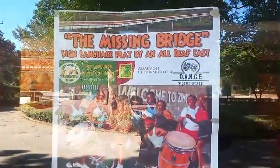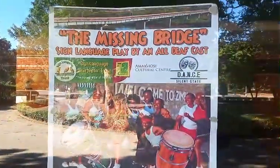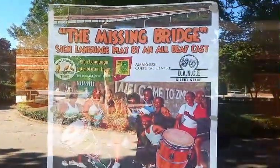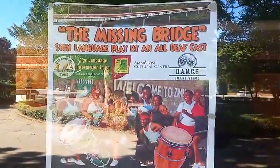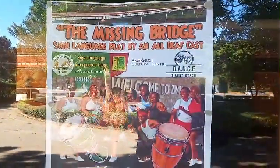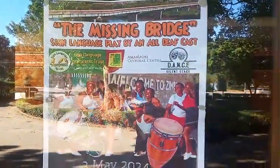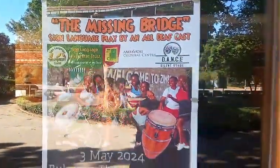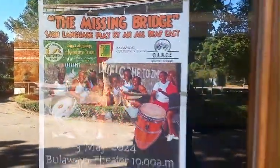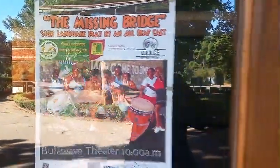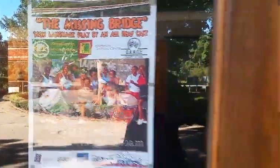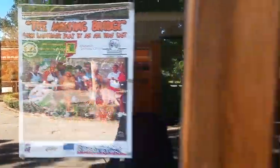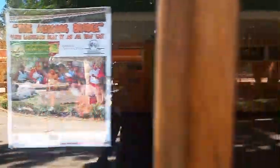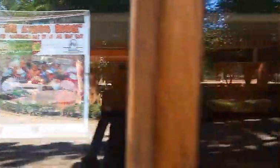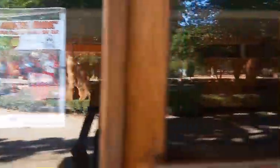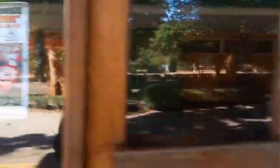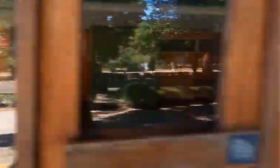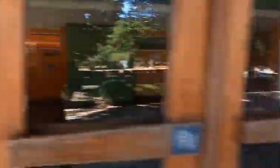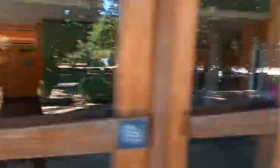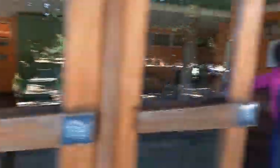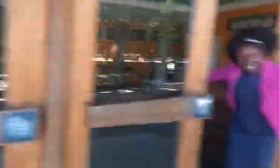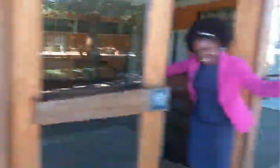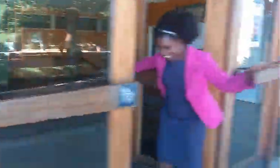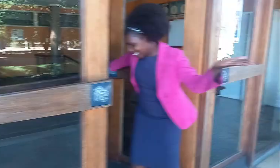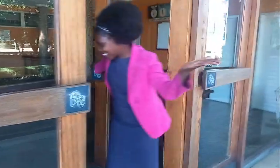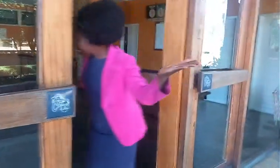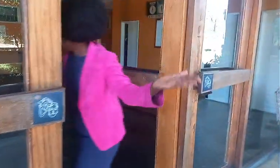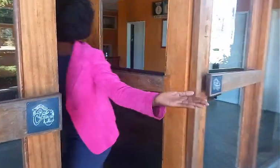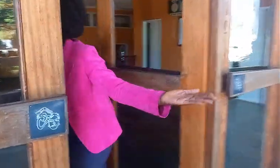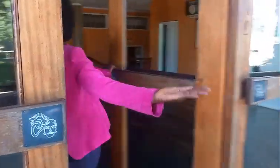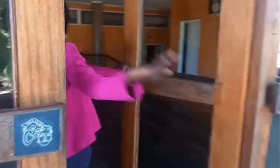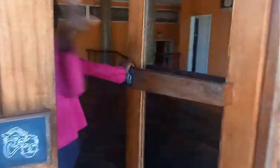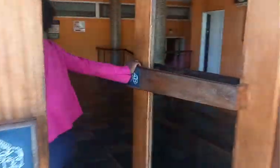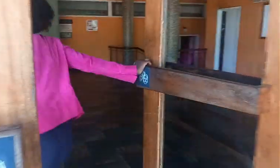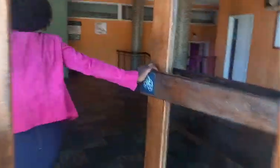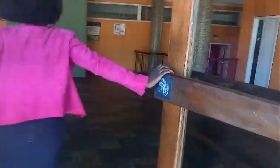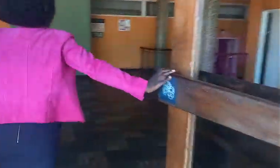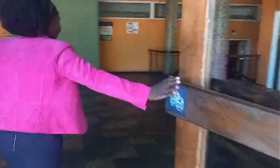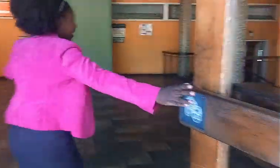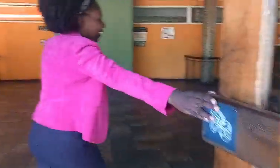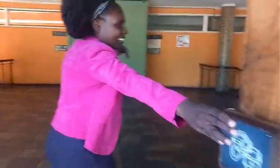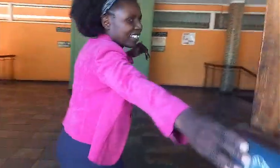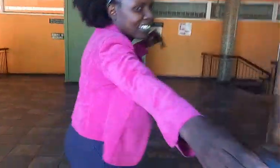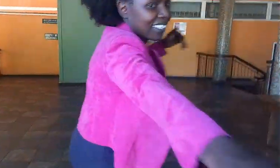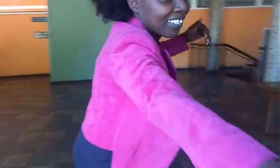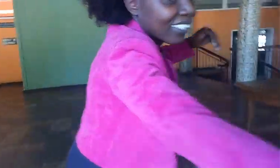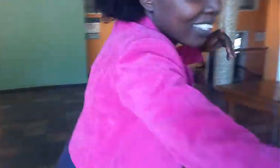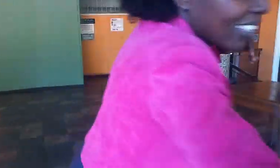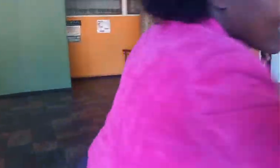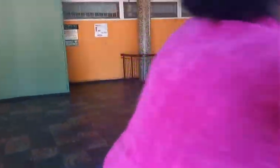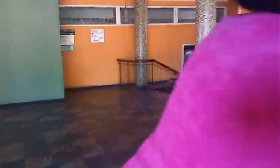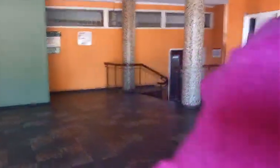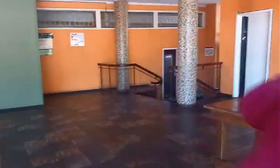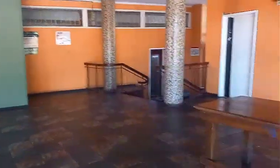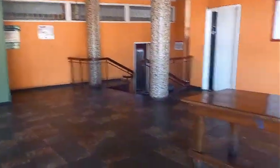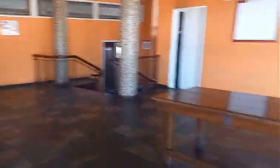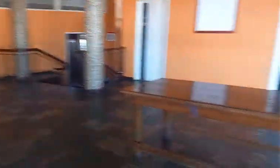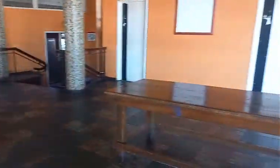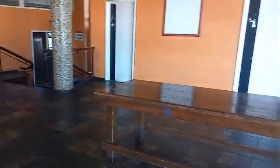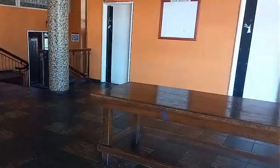The Missing Bridge, a sign language play by deaf artists. So come and see the Bulawayo Theatre for